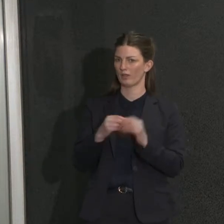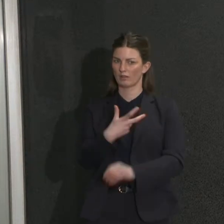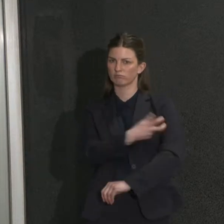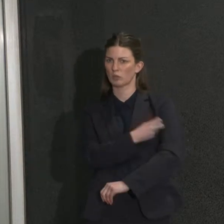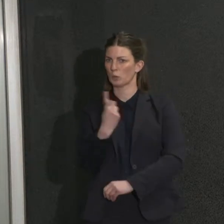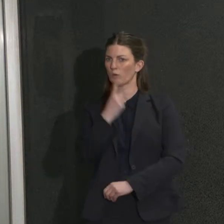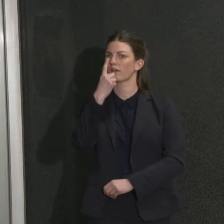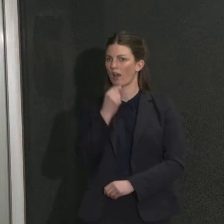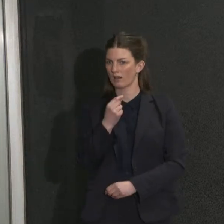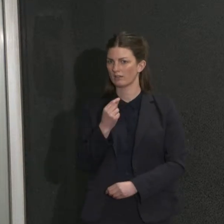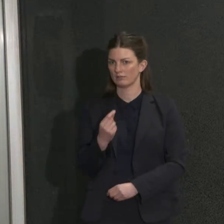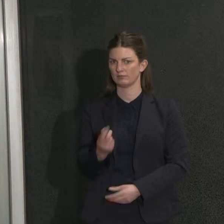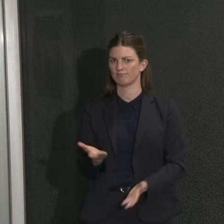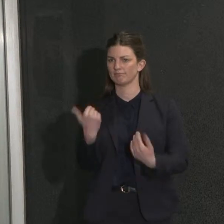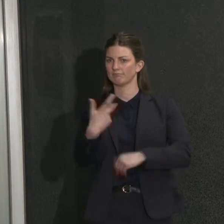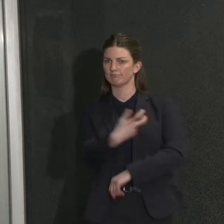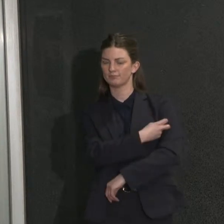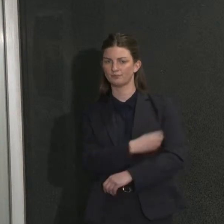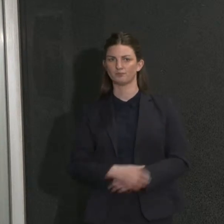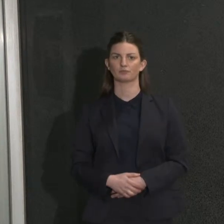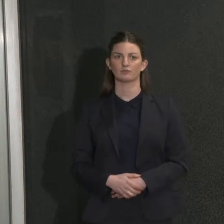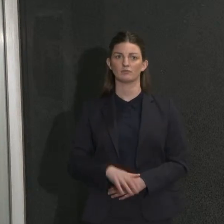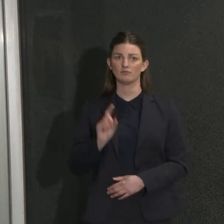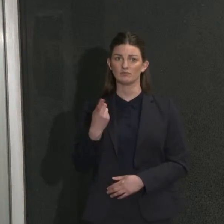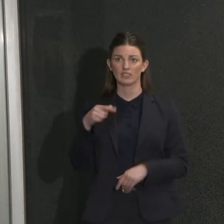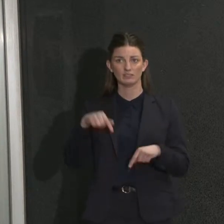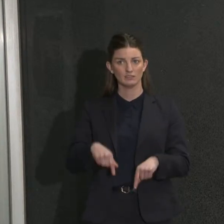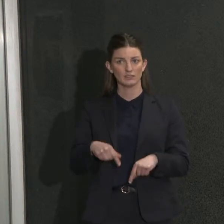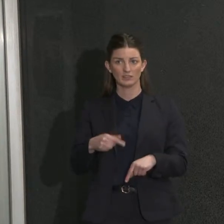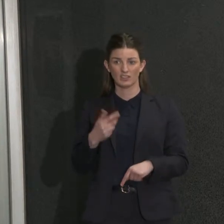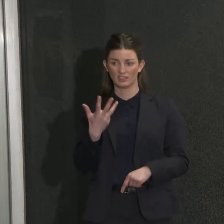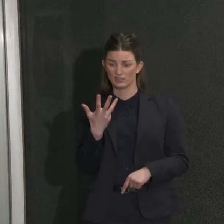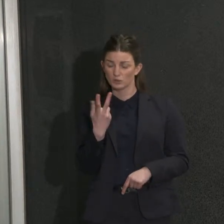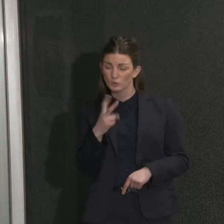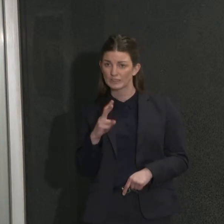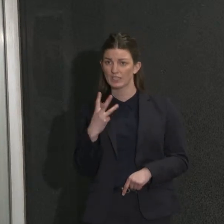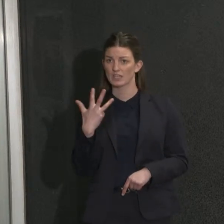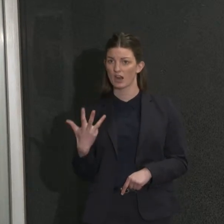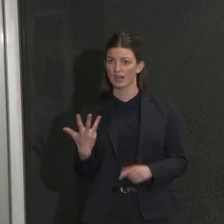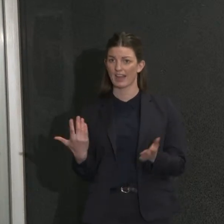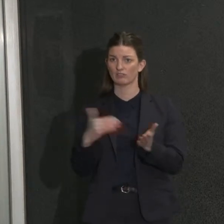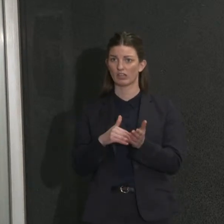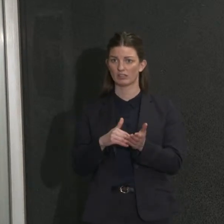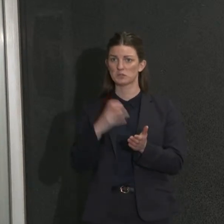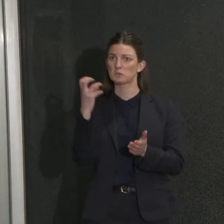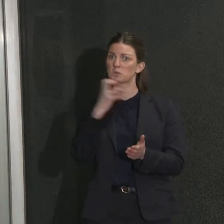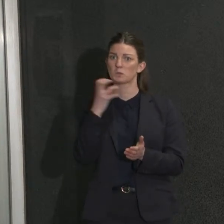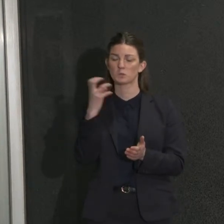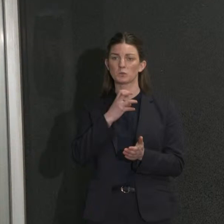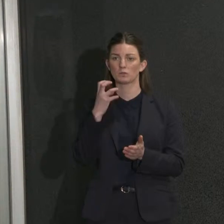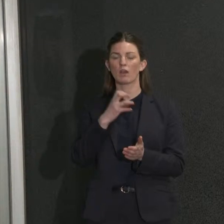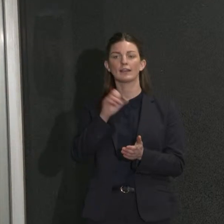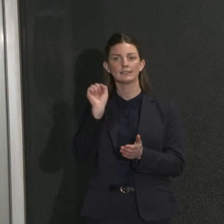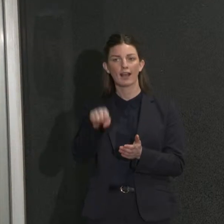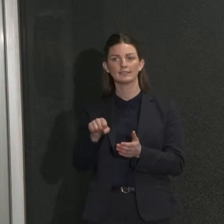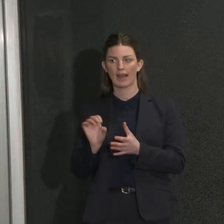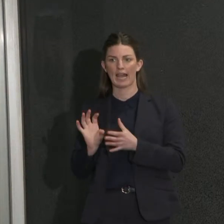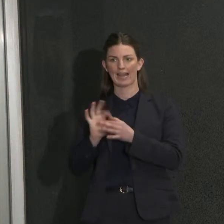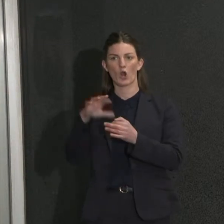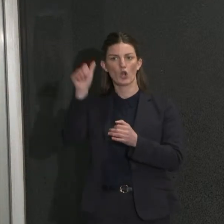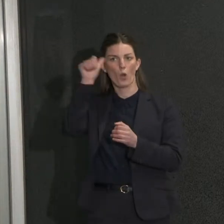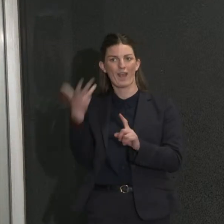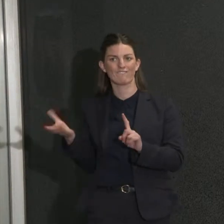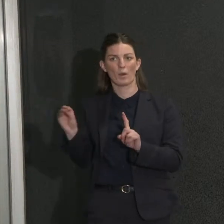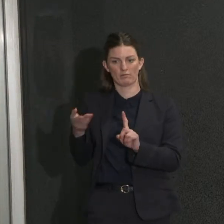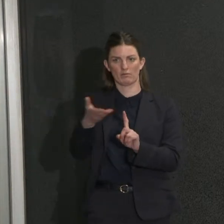community is this is very, very significant to see this many cases, although they are all linked,